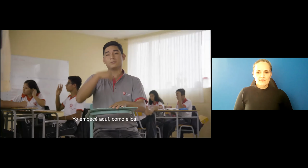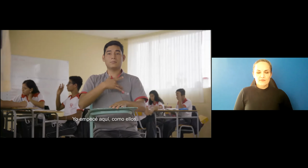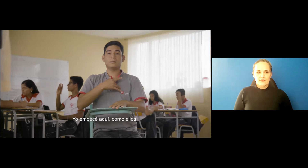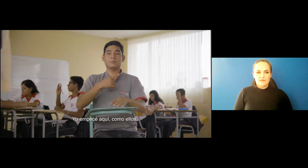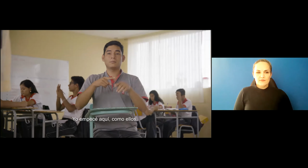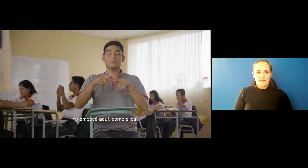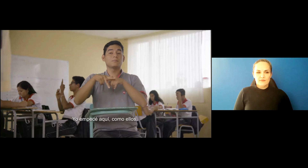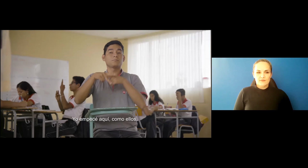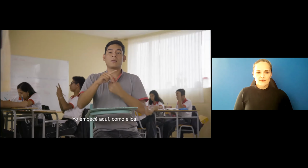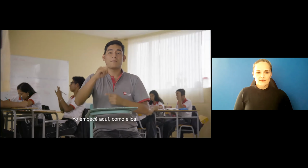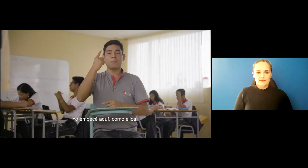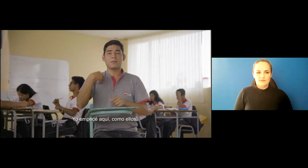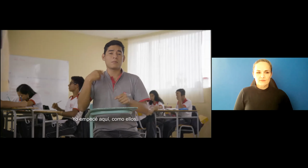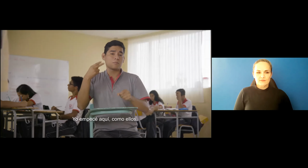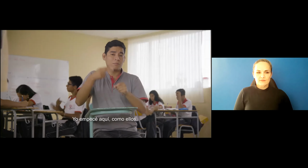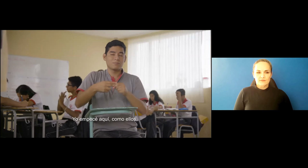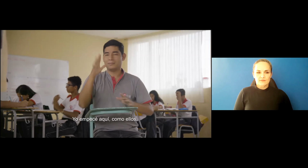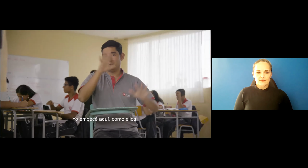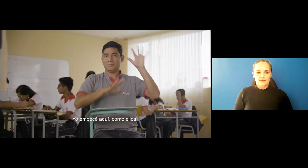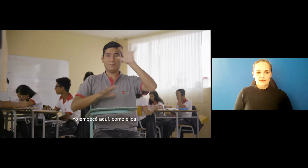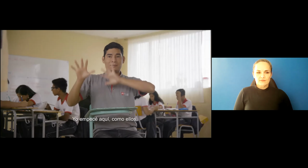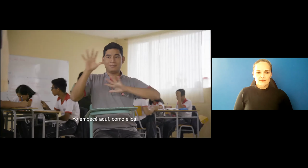I started here like them.